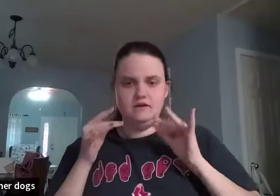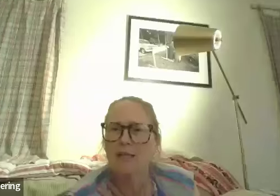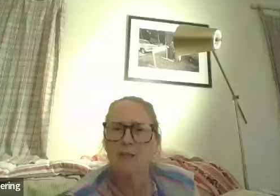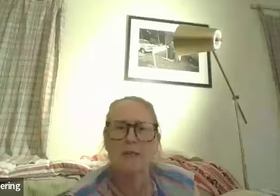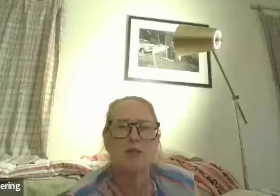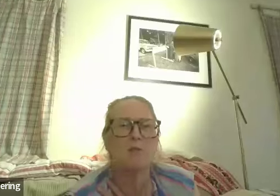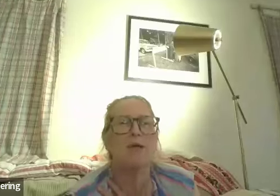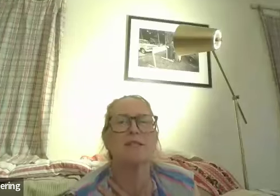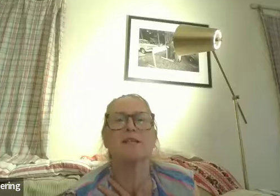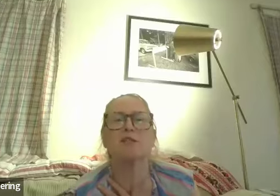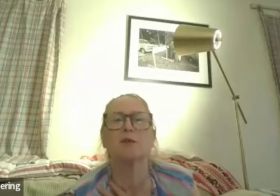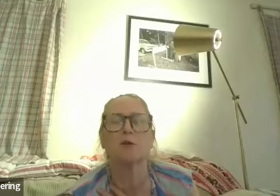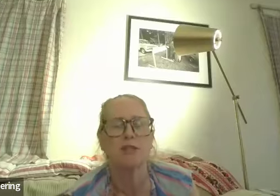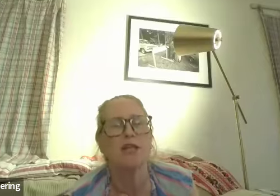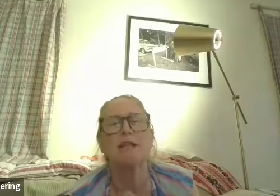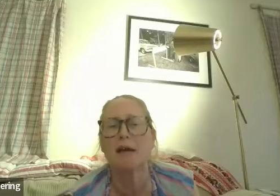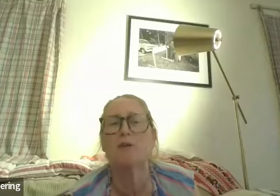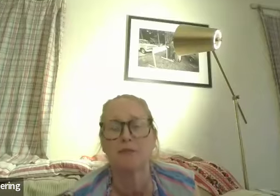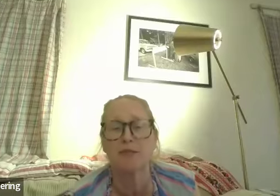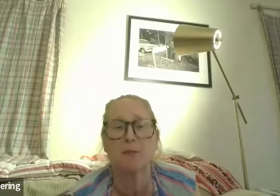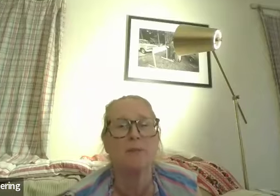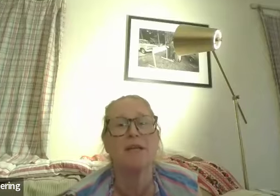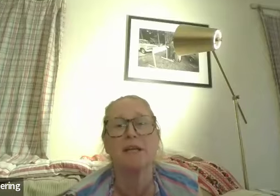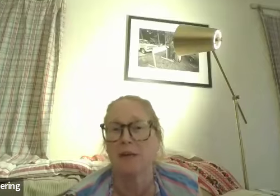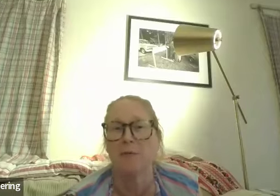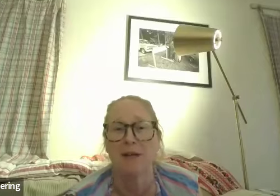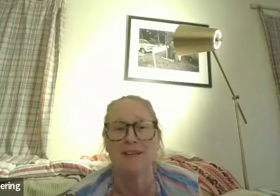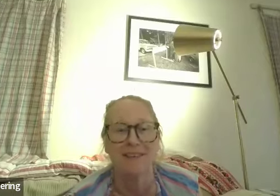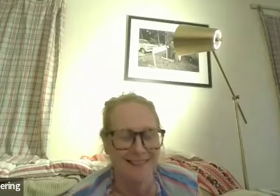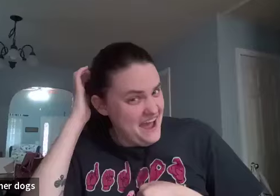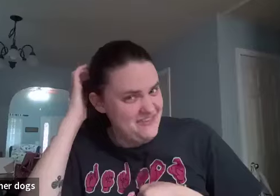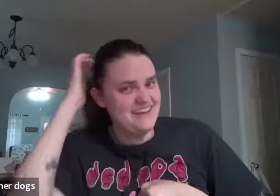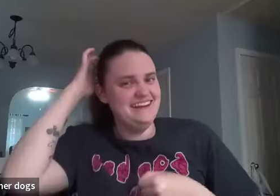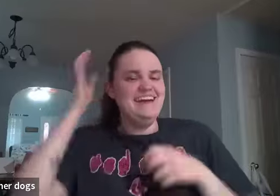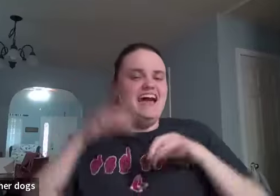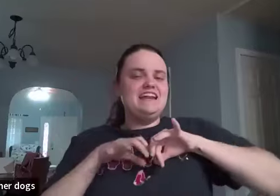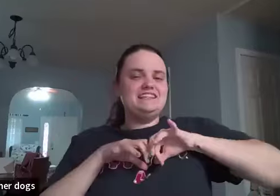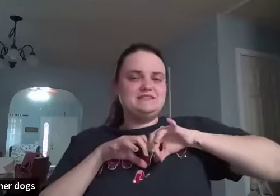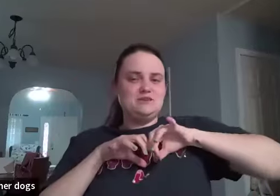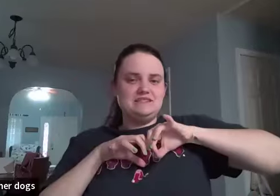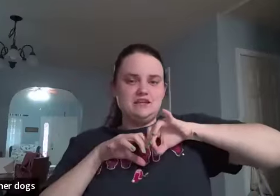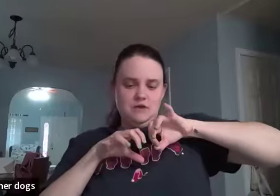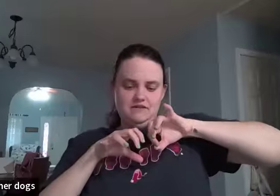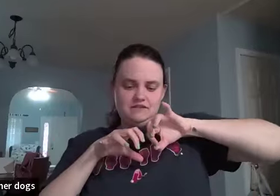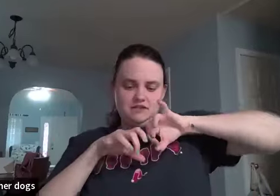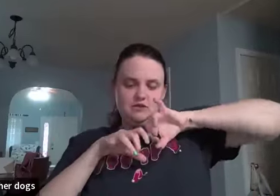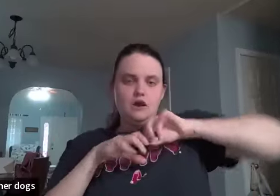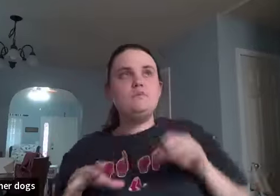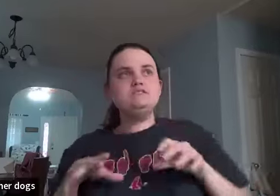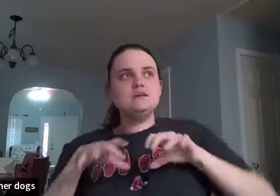had to express such a crushing level of disappointment in anyone. Yes, we haven't. And it's like it's like you're almost thinking about